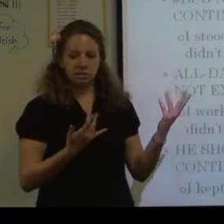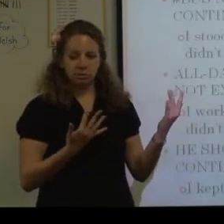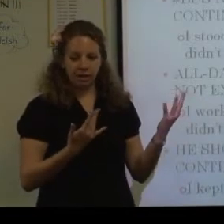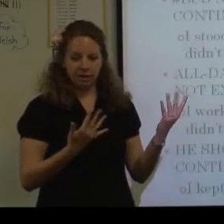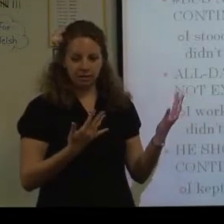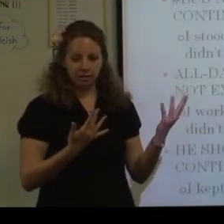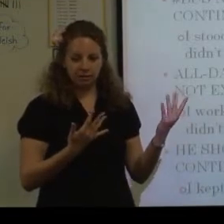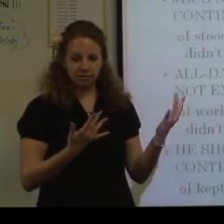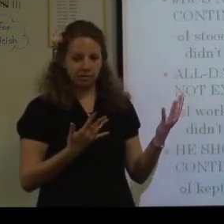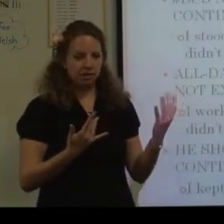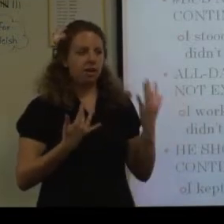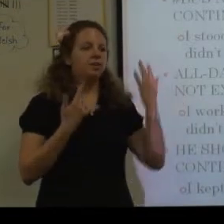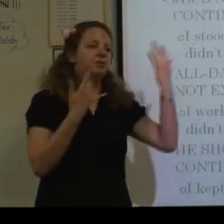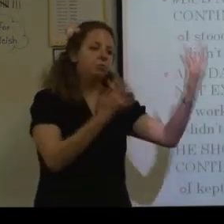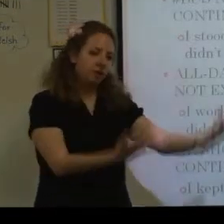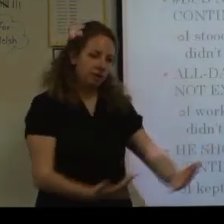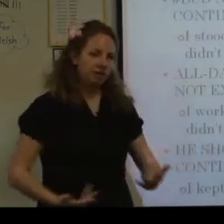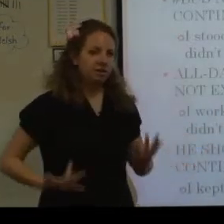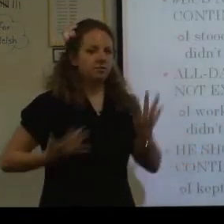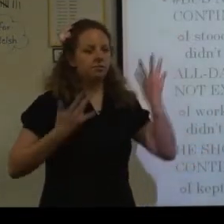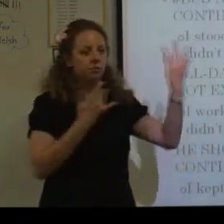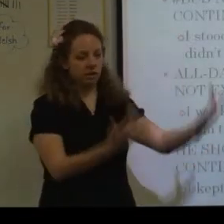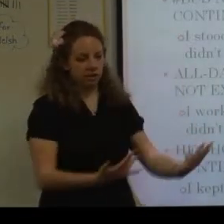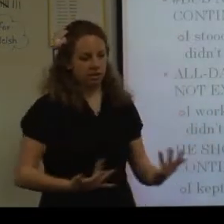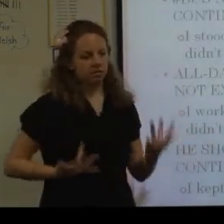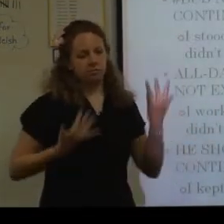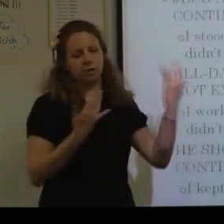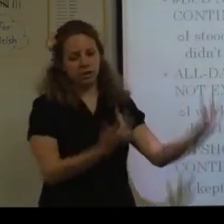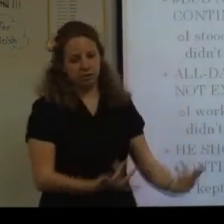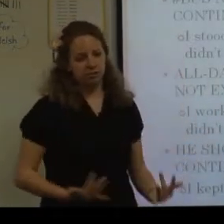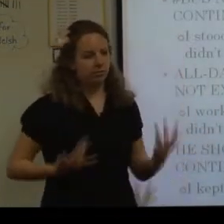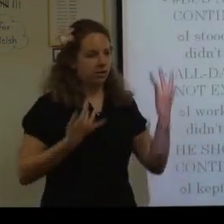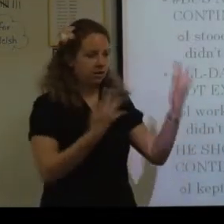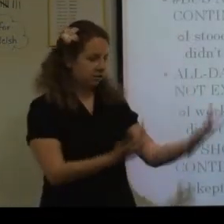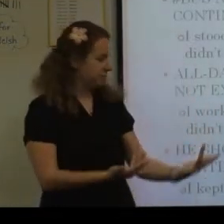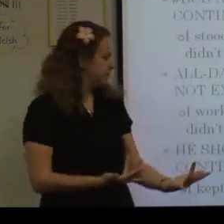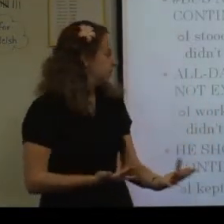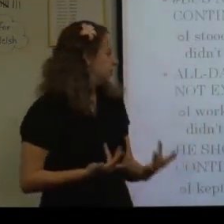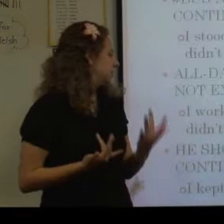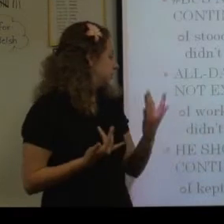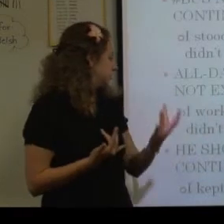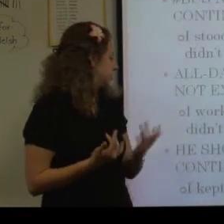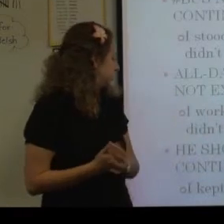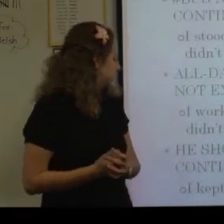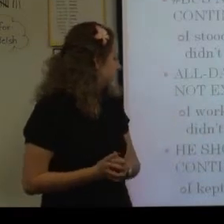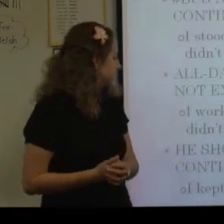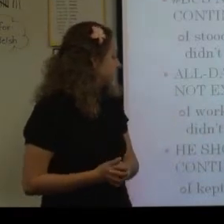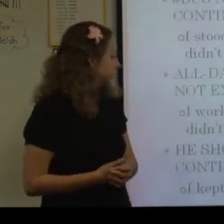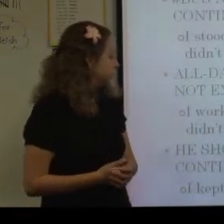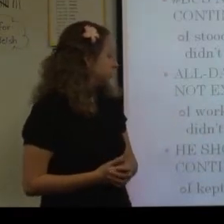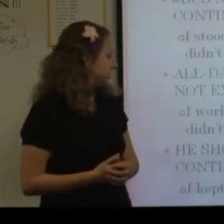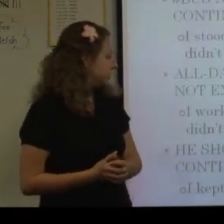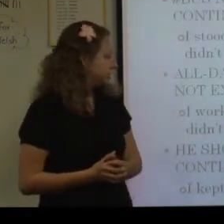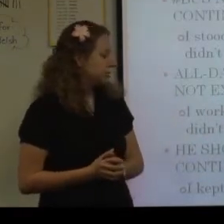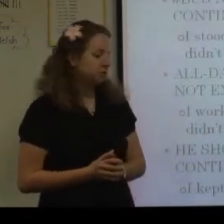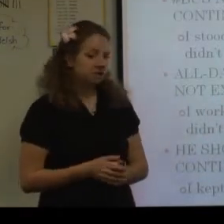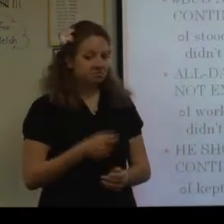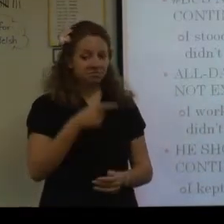same wait. And then waited. Okay. So he showed up then.